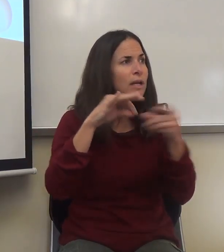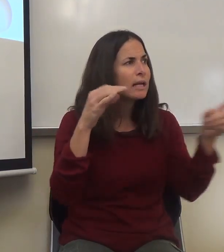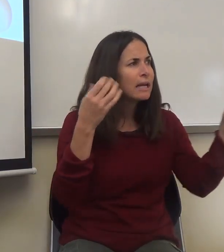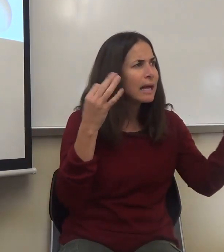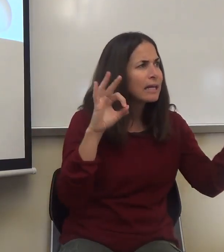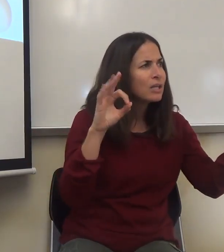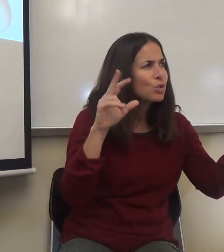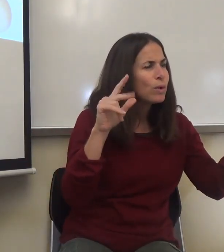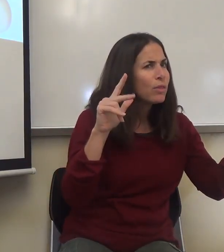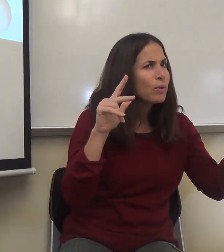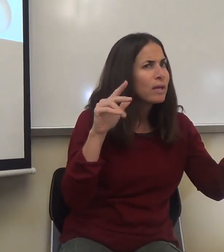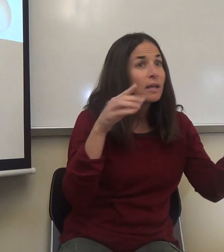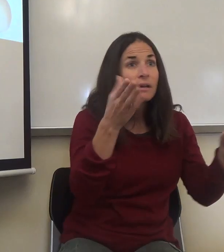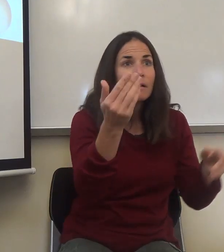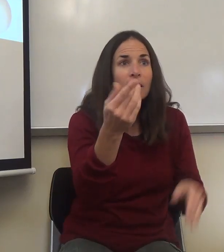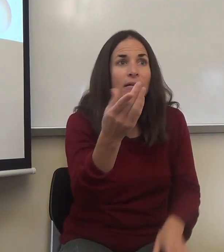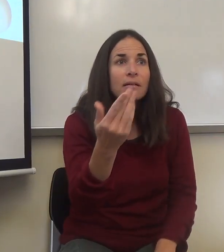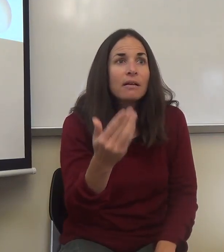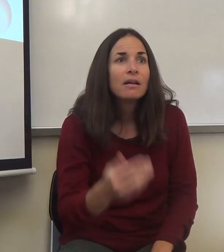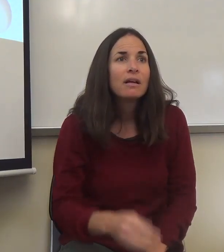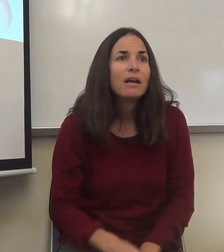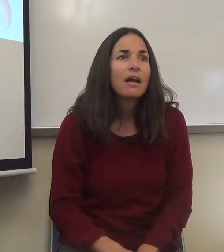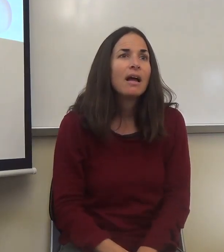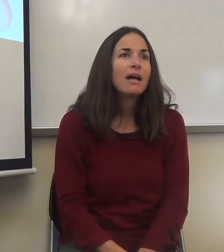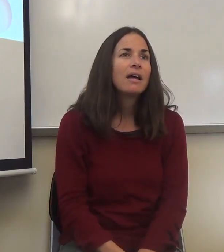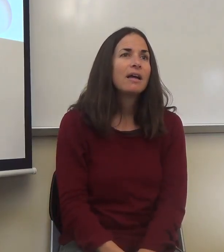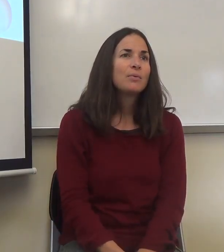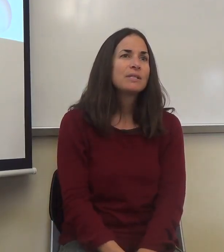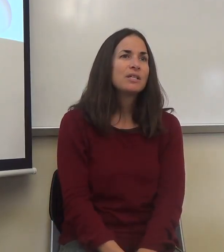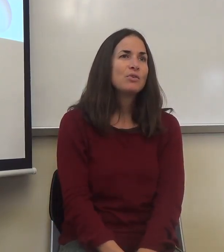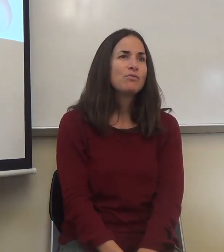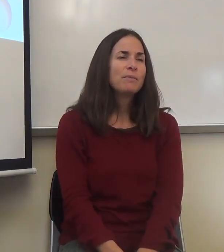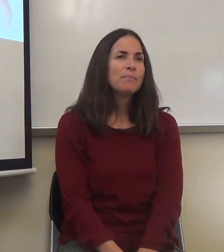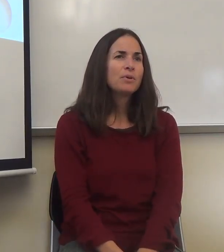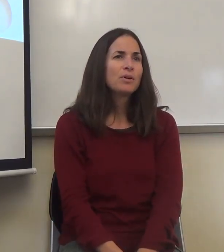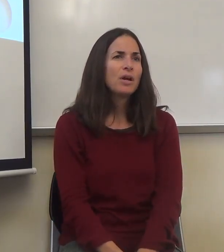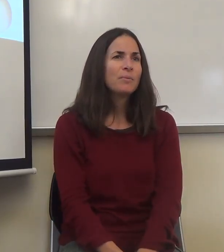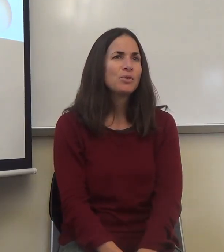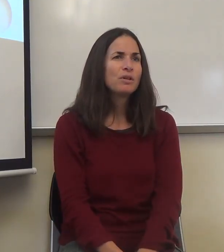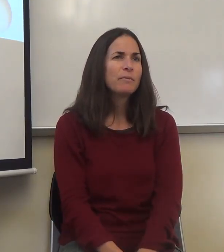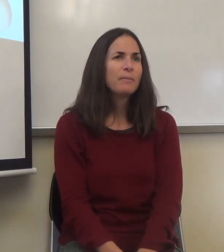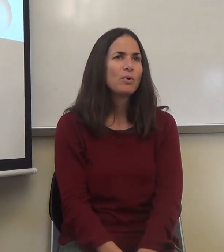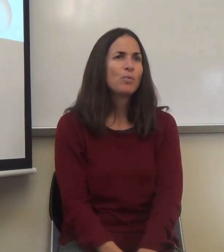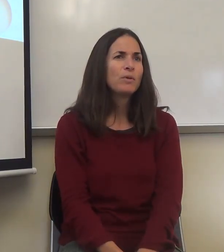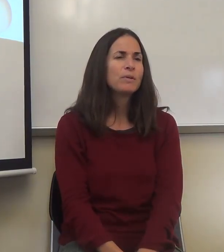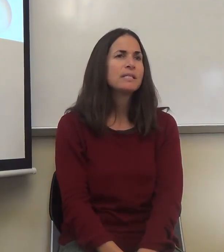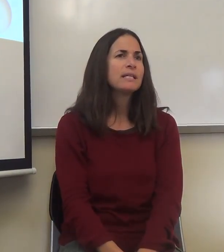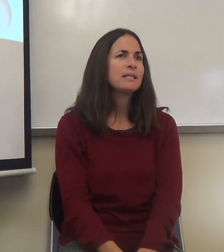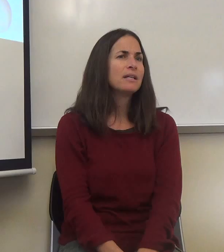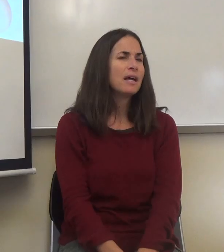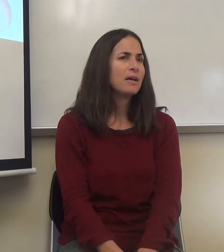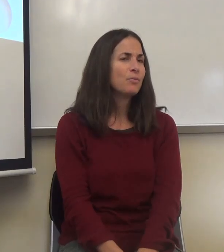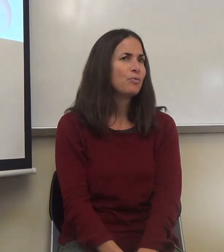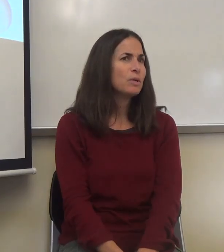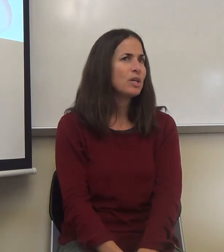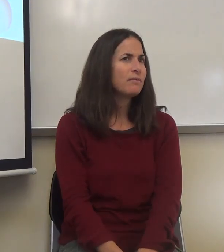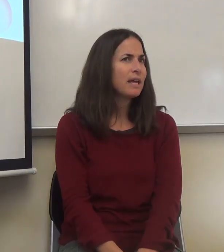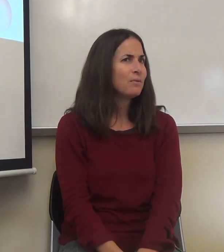to found the feminist movement, which moved forward into the early 20th century. When